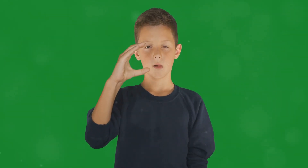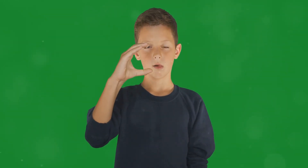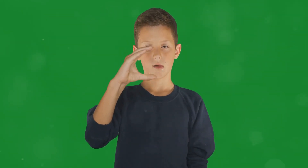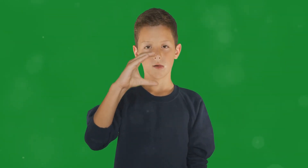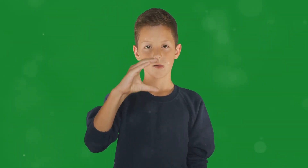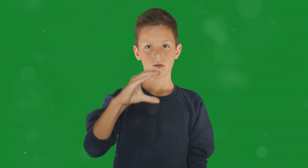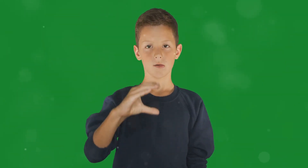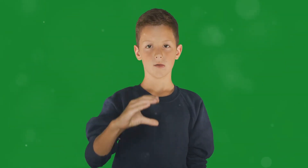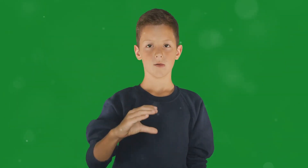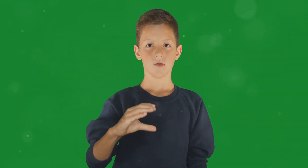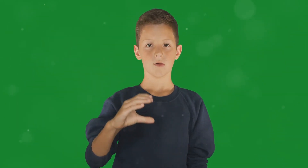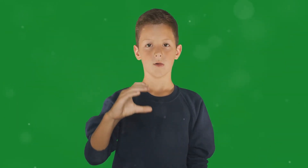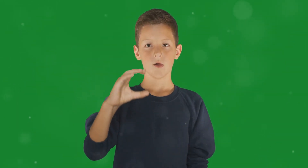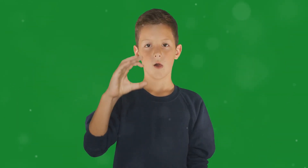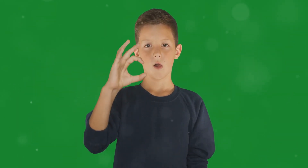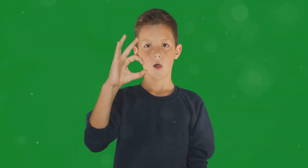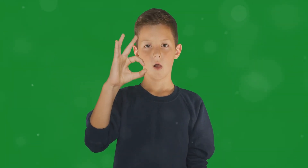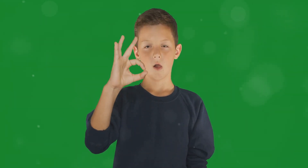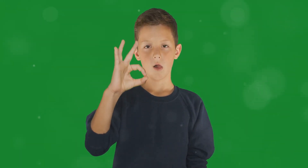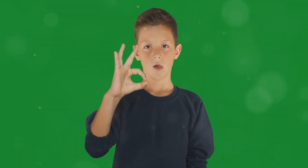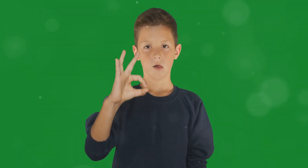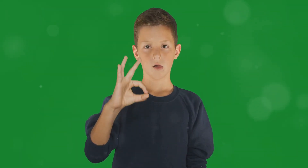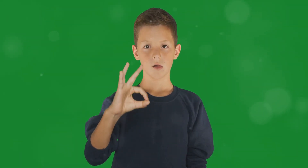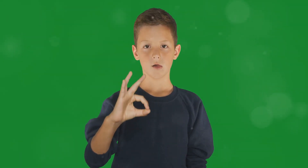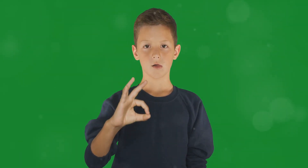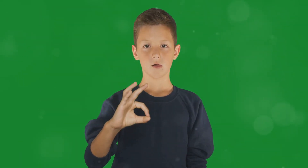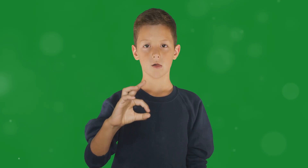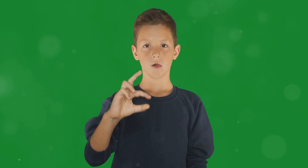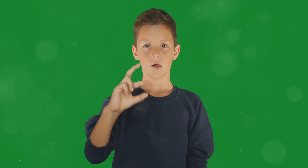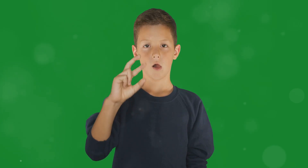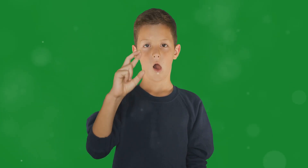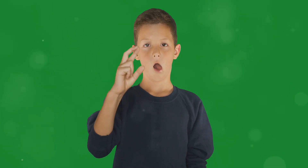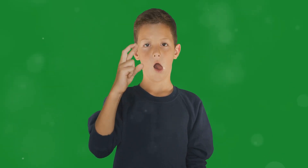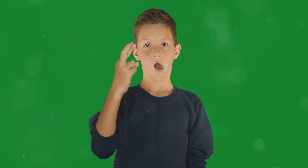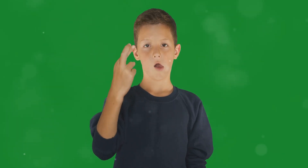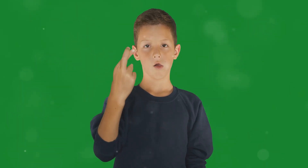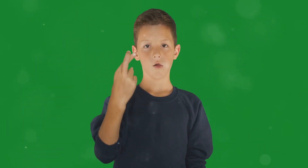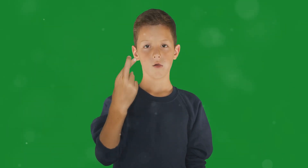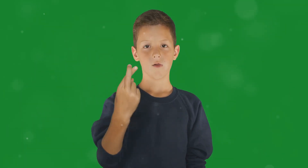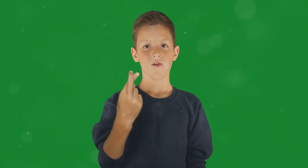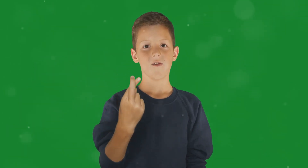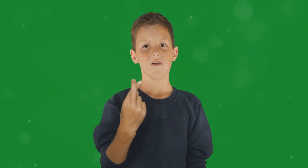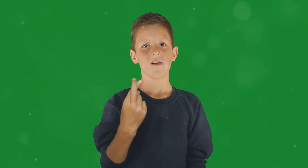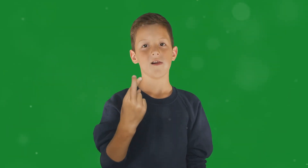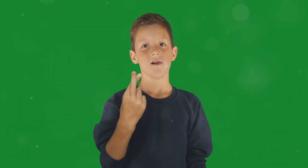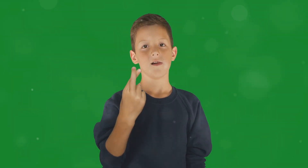more rewarding and enjoyable. The journey of learning ASL opens up a new world of communication and